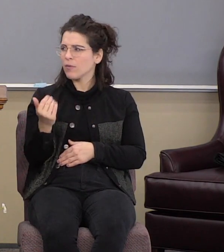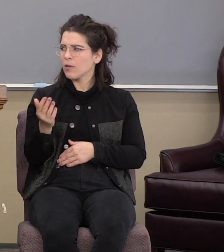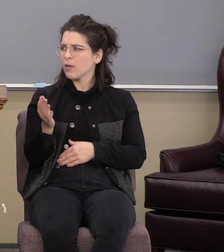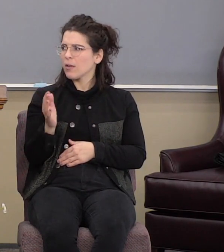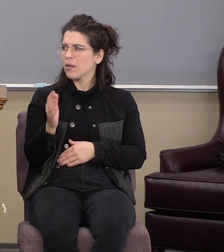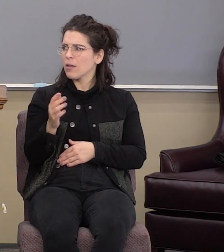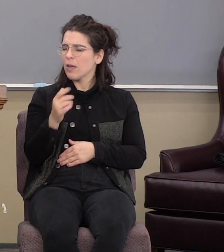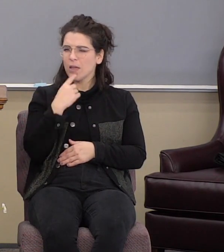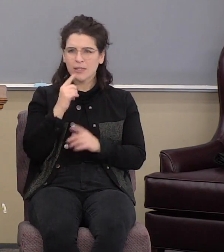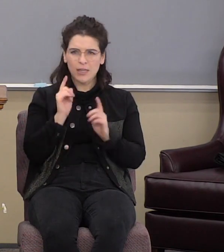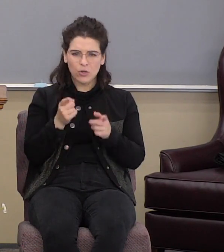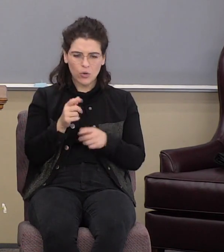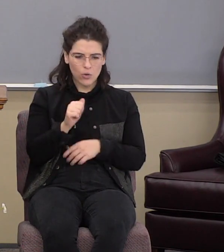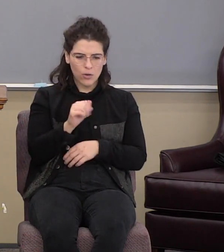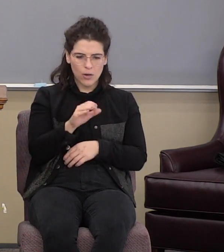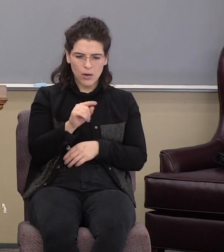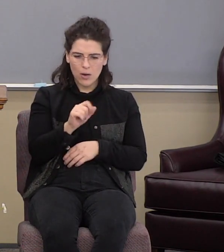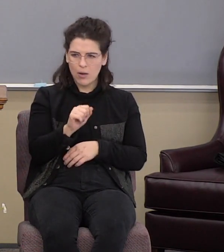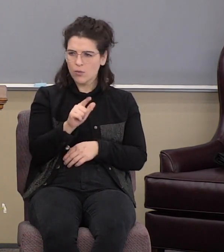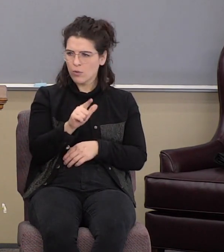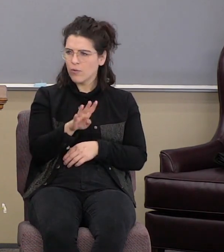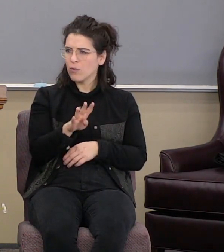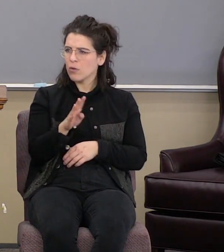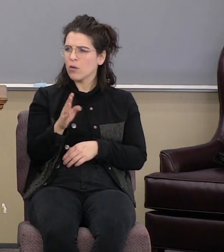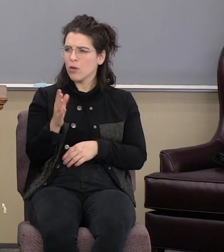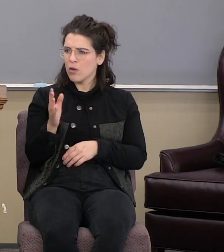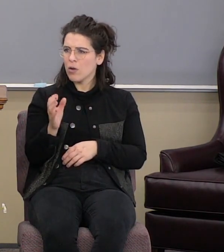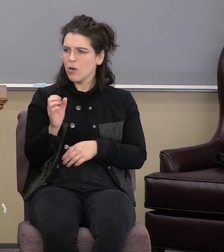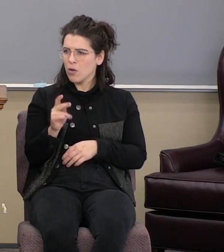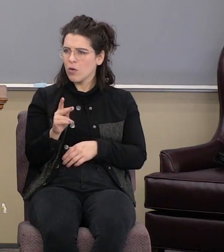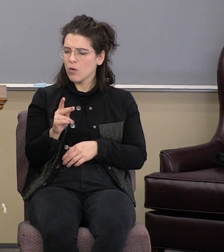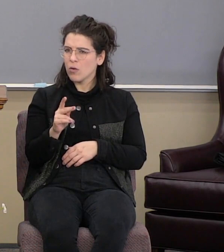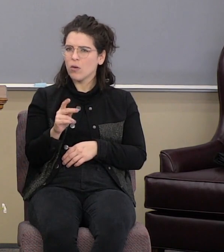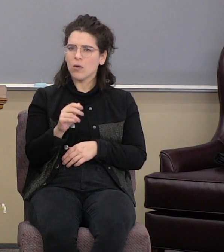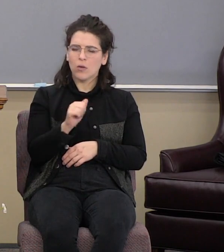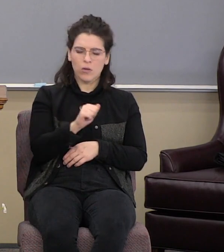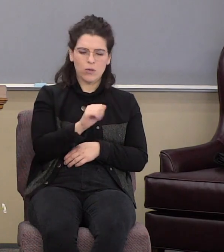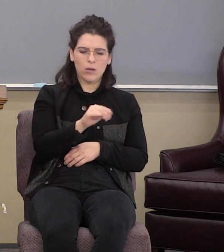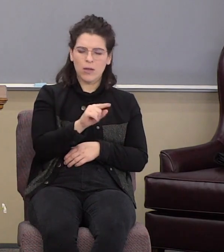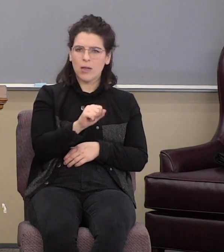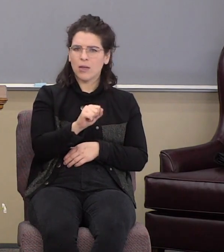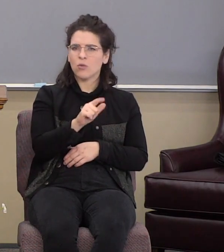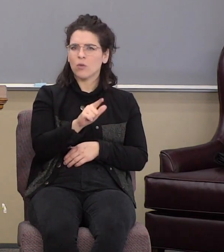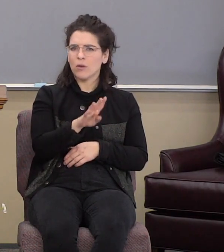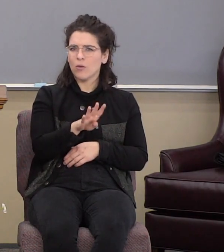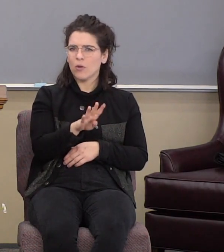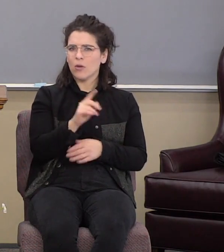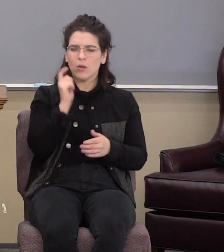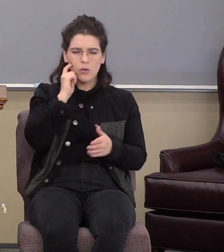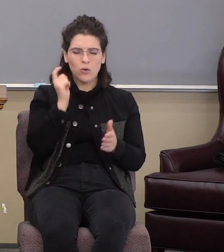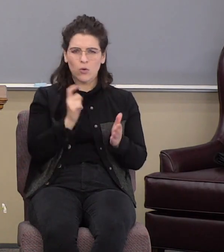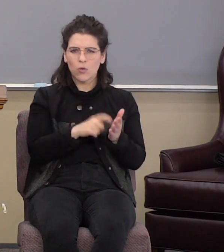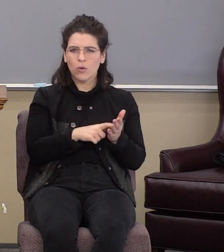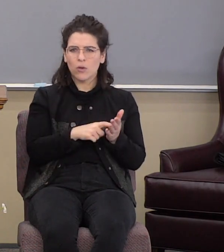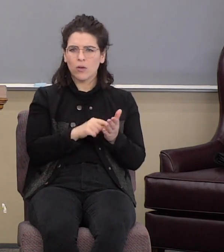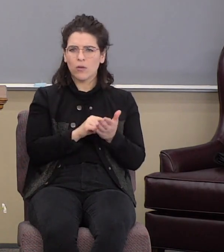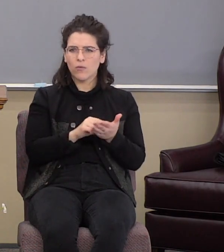I did say Acts 24, right? Okay, I need to, Acts 24, and notice